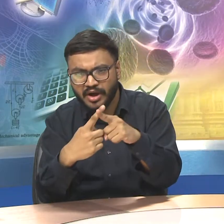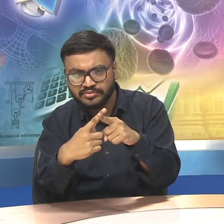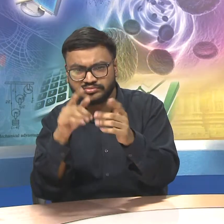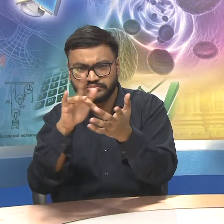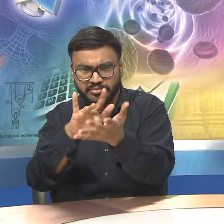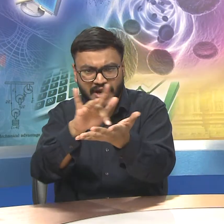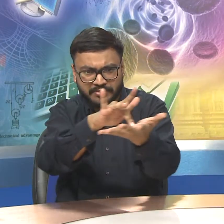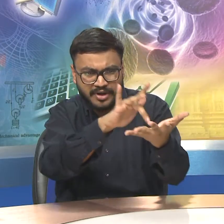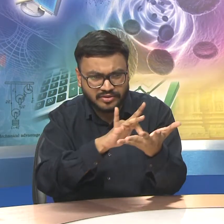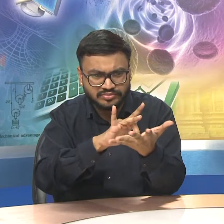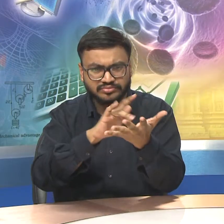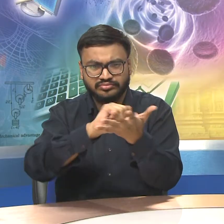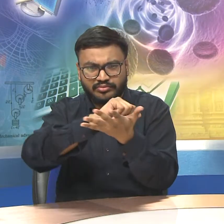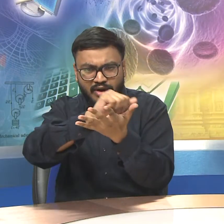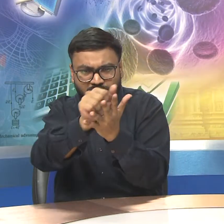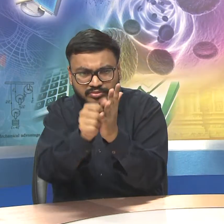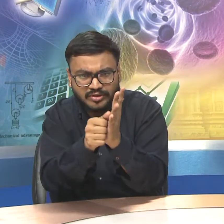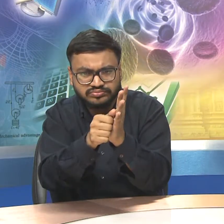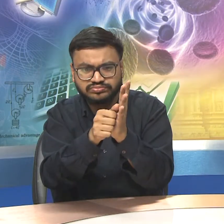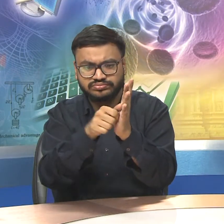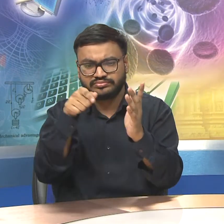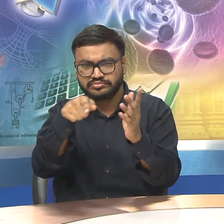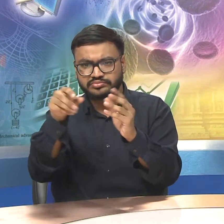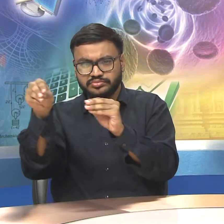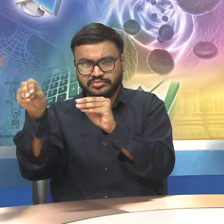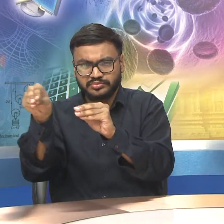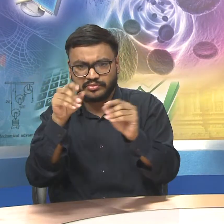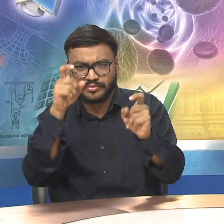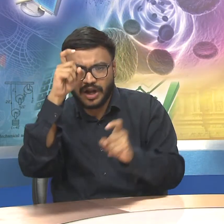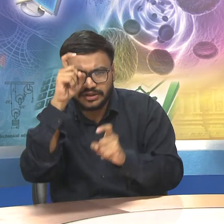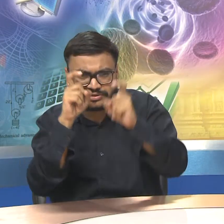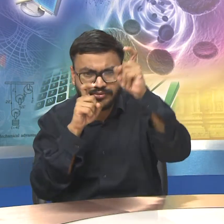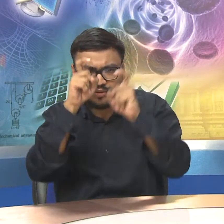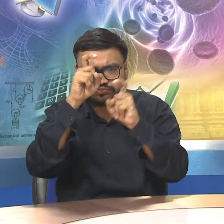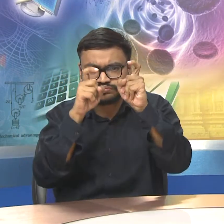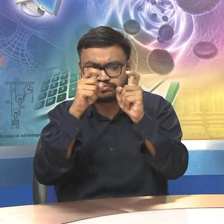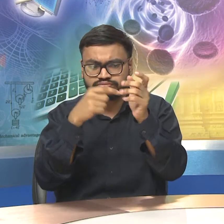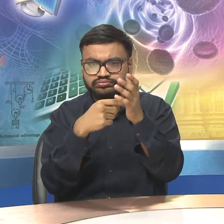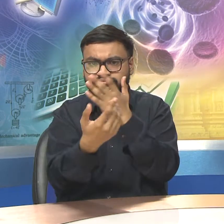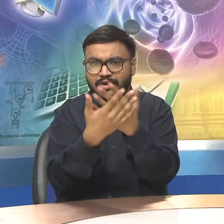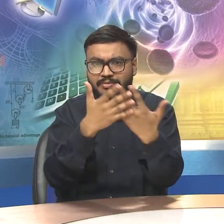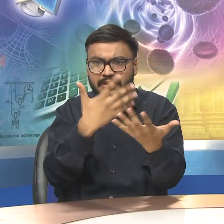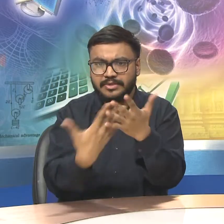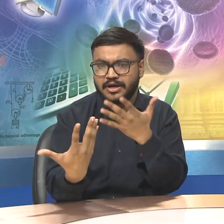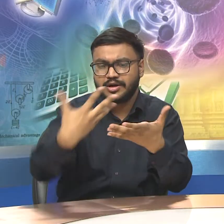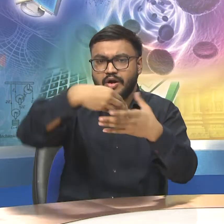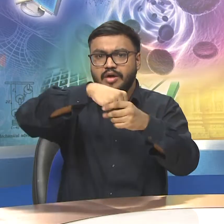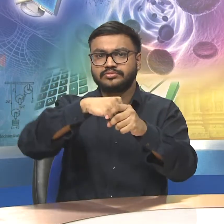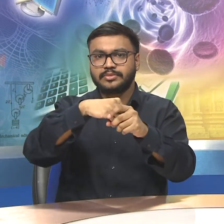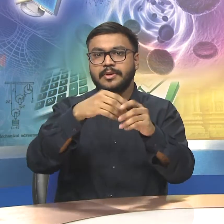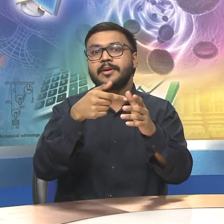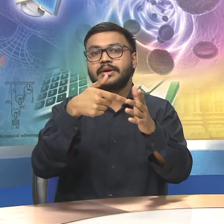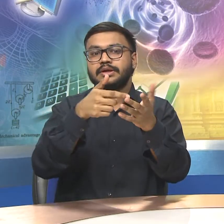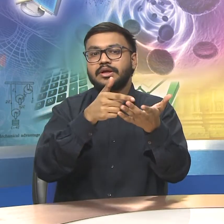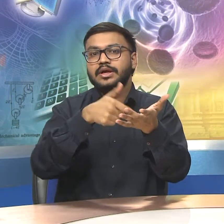This means that both the movement of your hands and your facial expressions and body